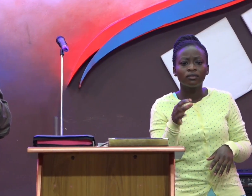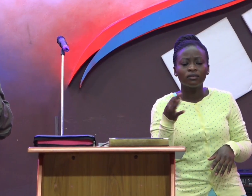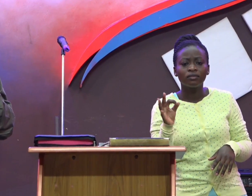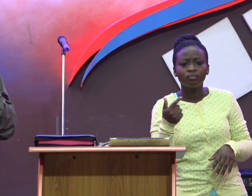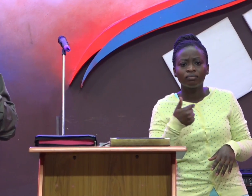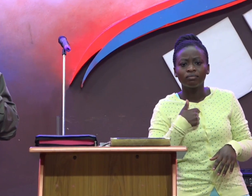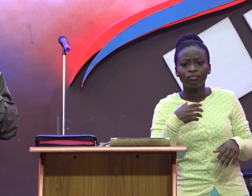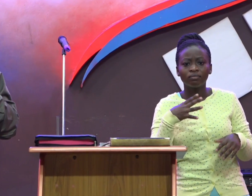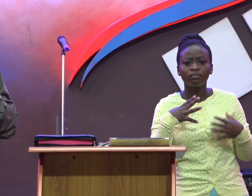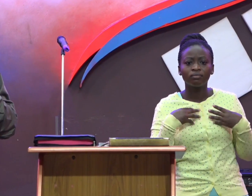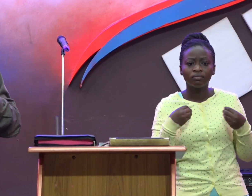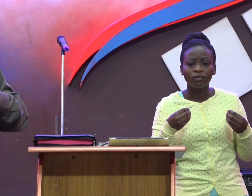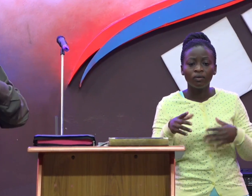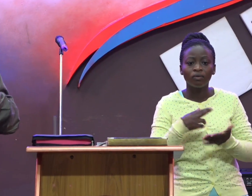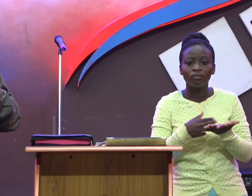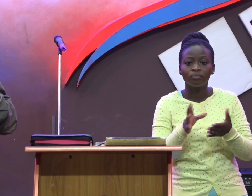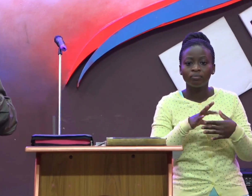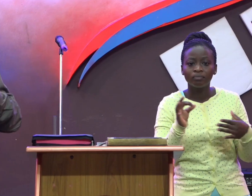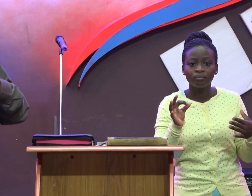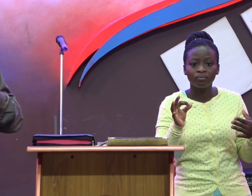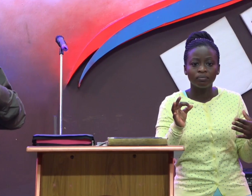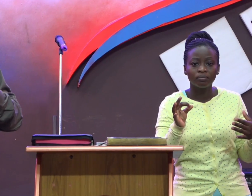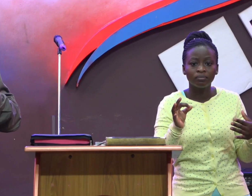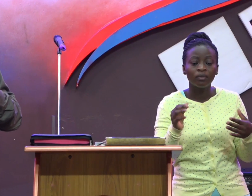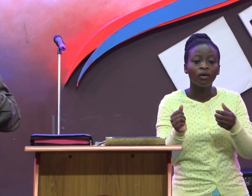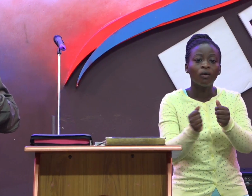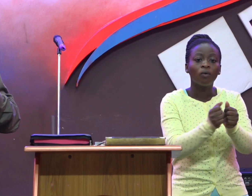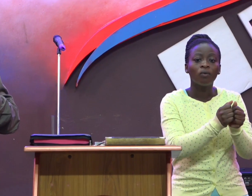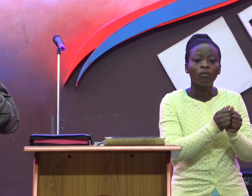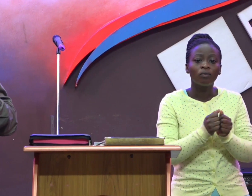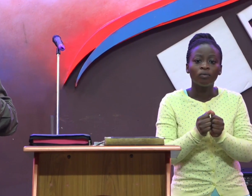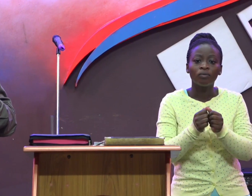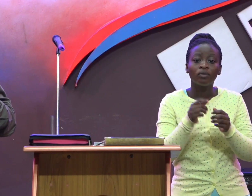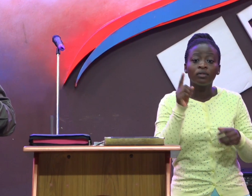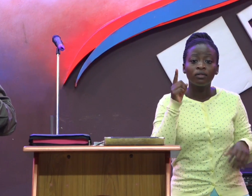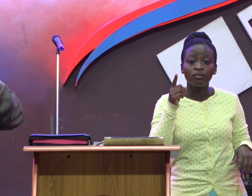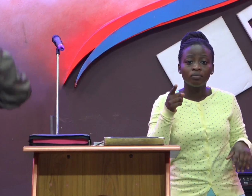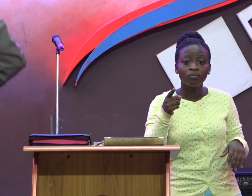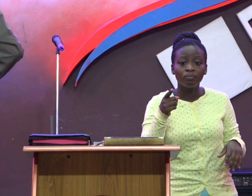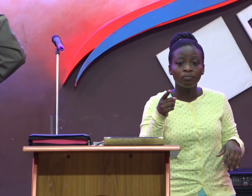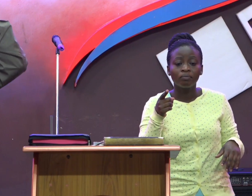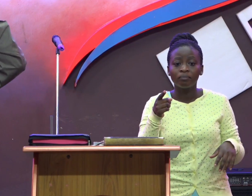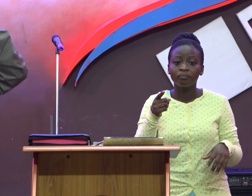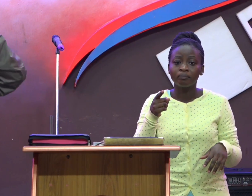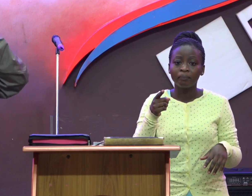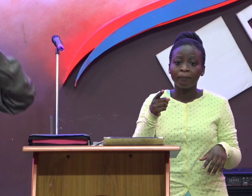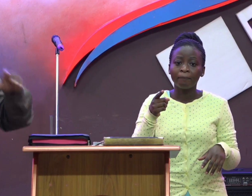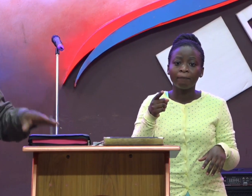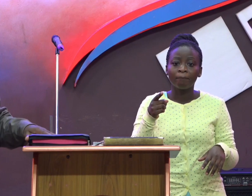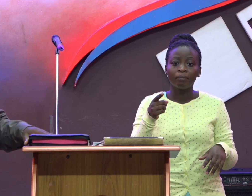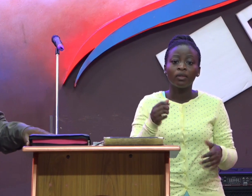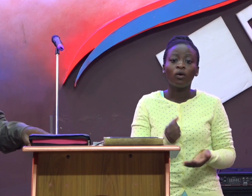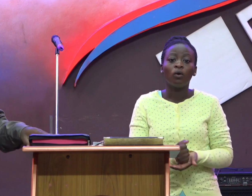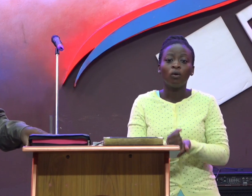accepted the Holy Spirit. When they cooperate with the Spirit, which is in a good